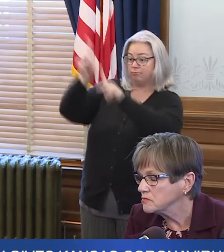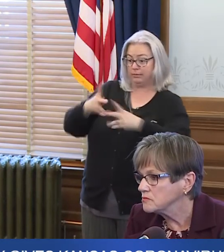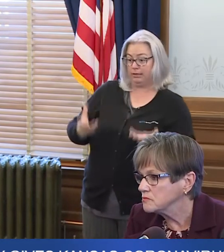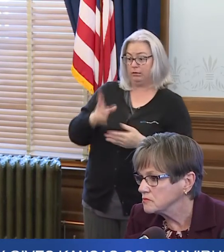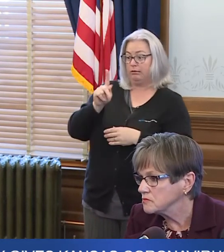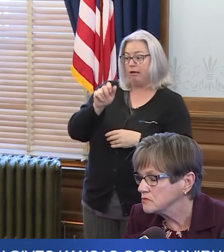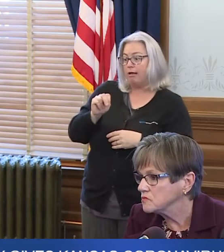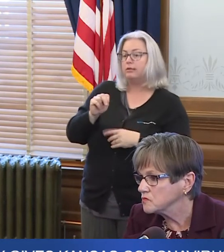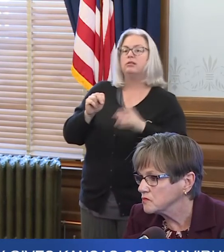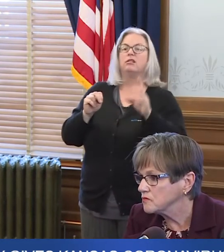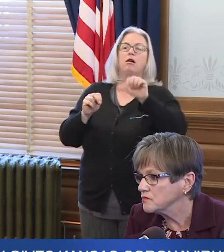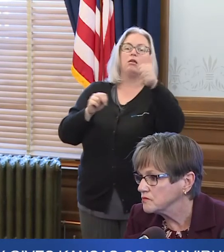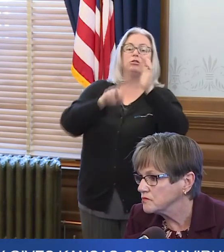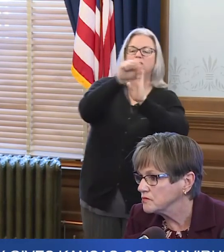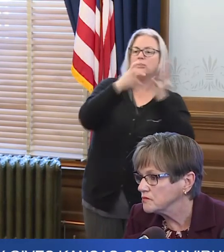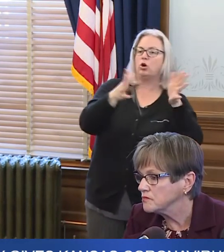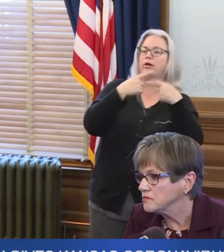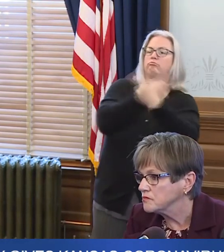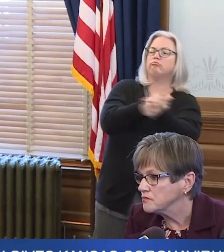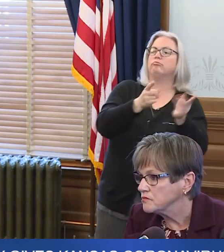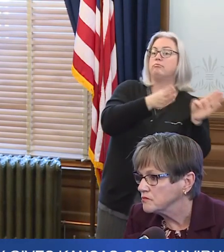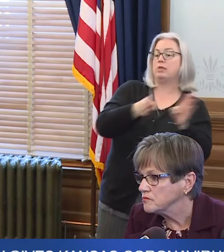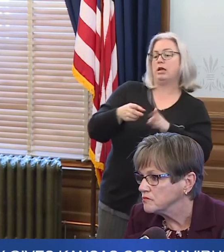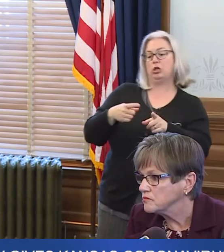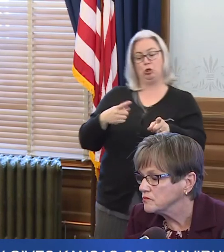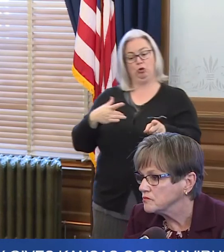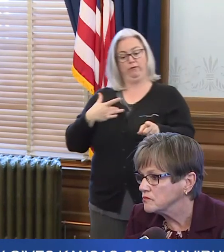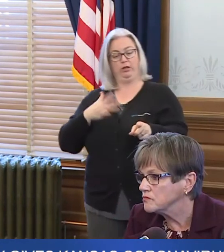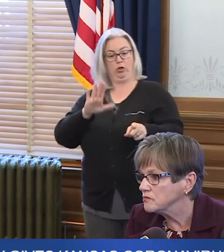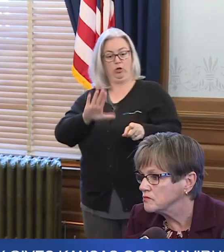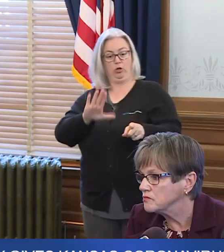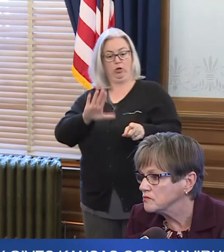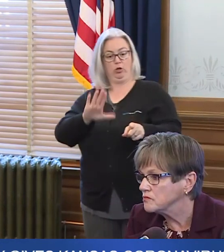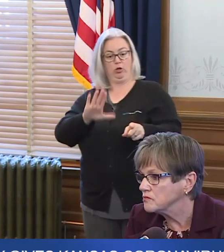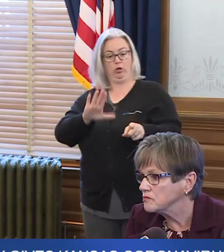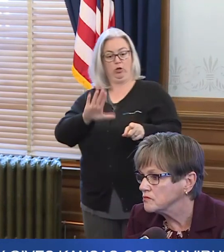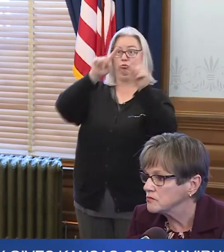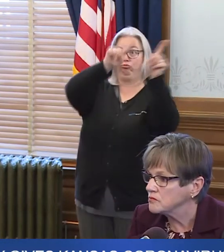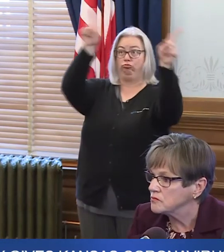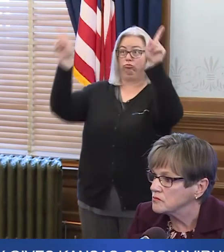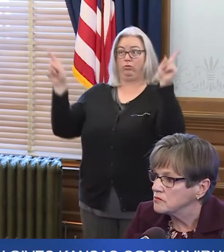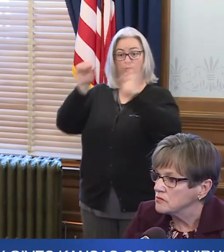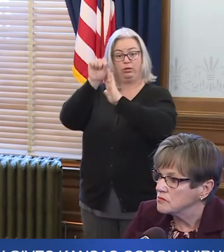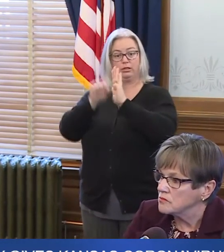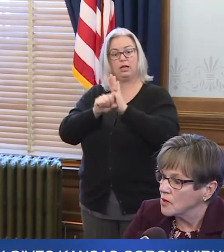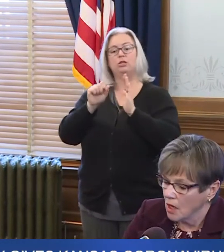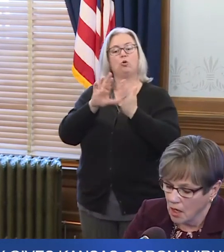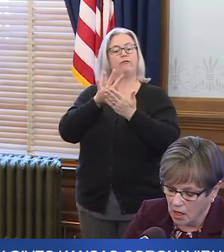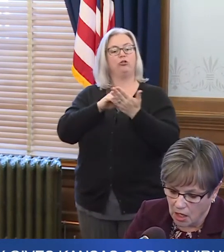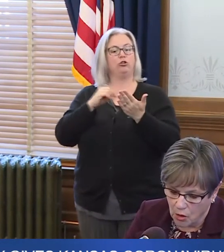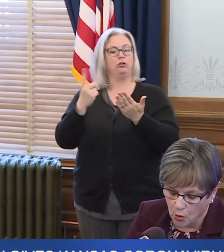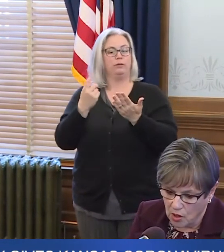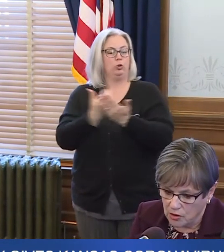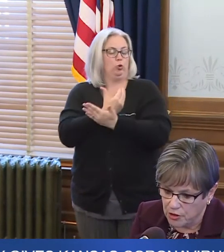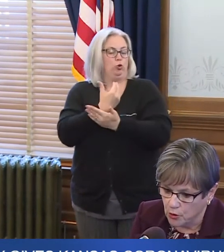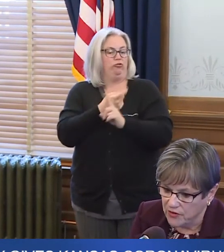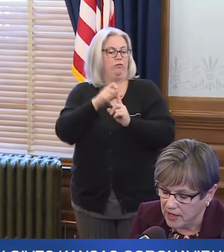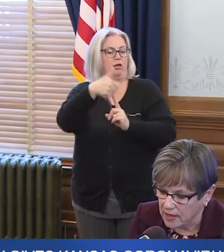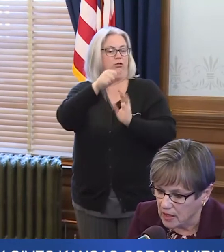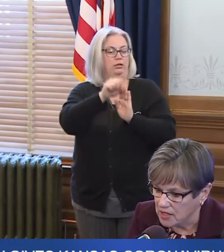have put out plans already. Would you say yours is going to compare to theirs? Have you learned anything from what other states have done?